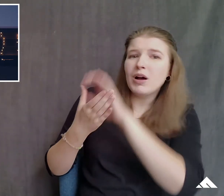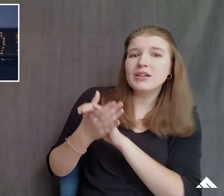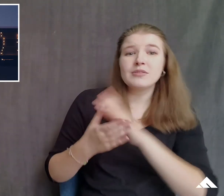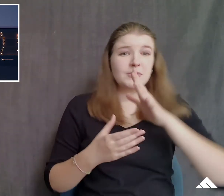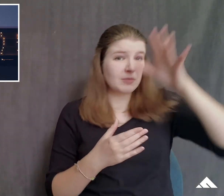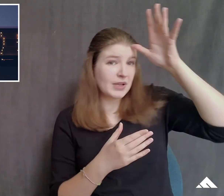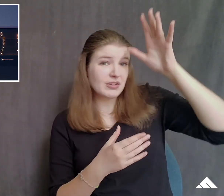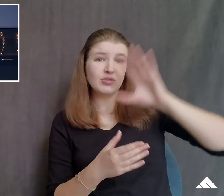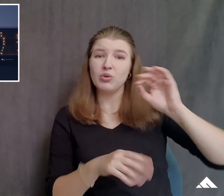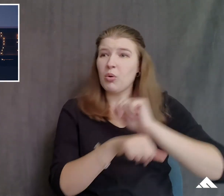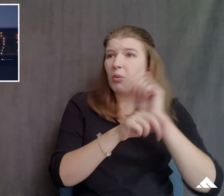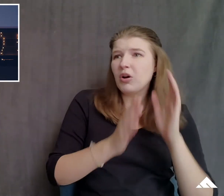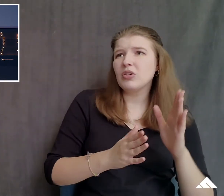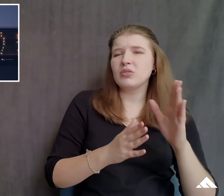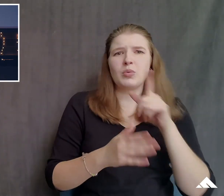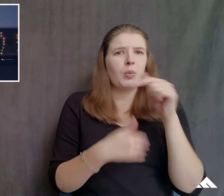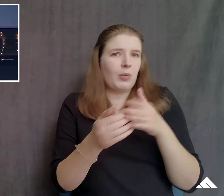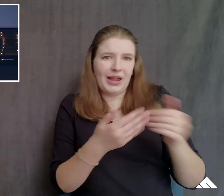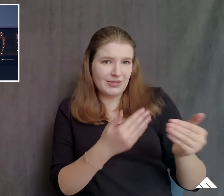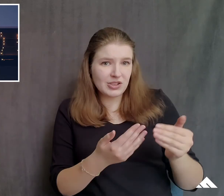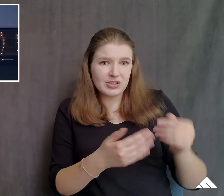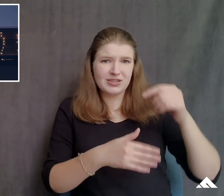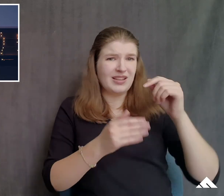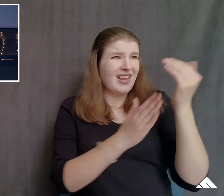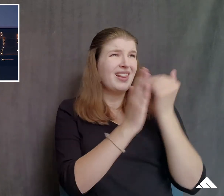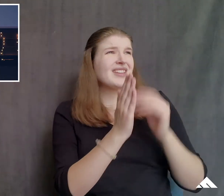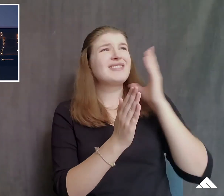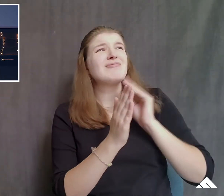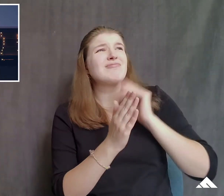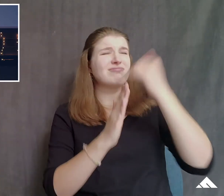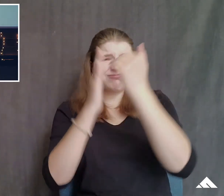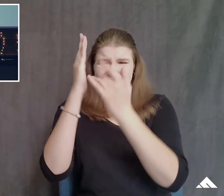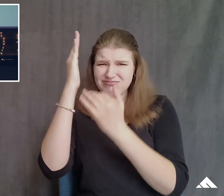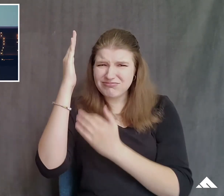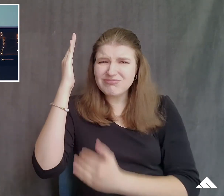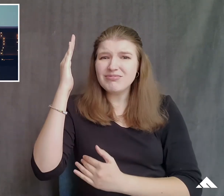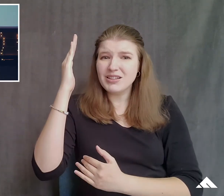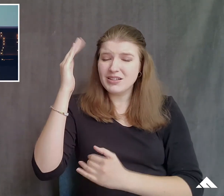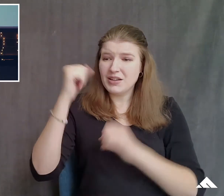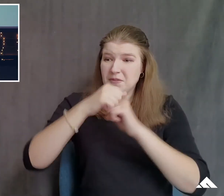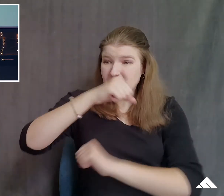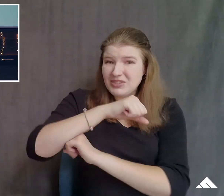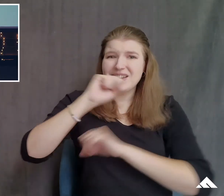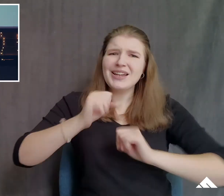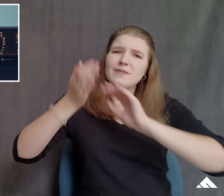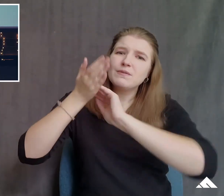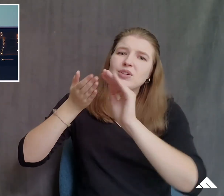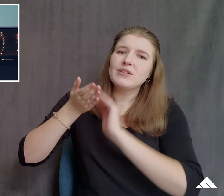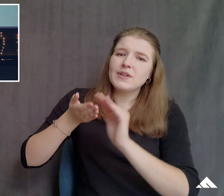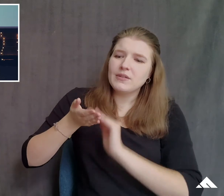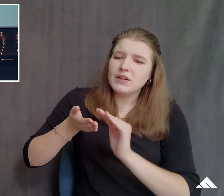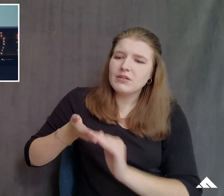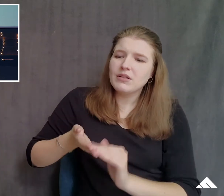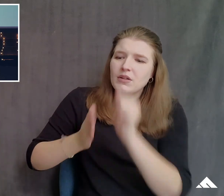parents, coworkers, whatever. That huge list. The foundation for us to be able to forgive all of